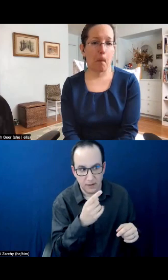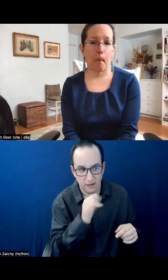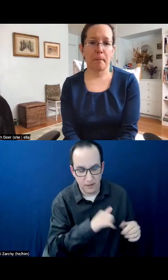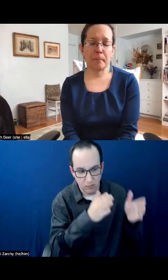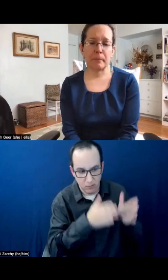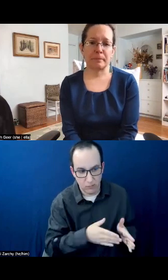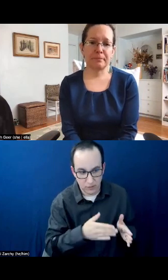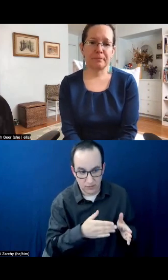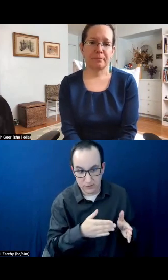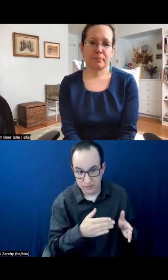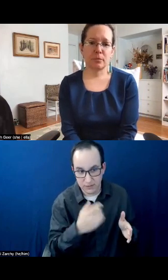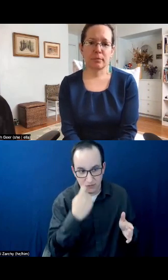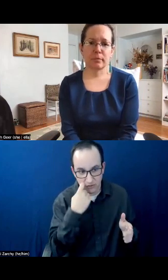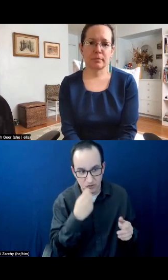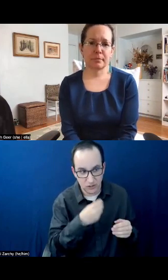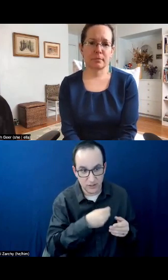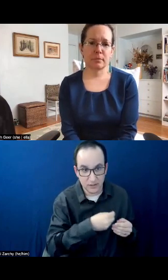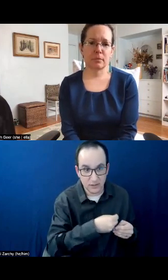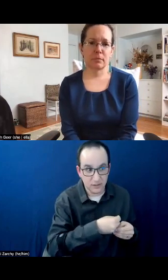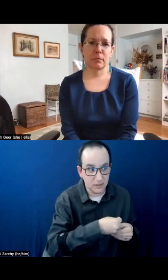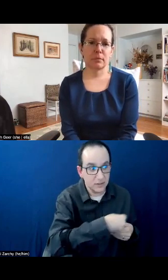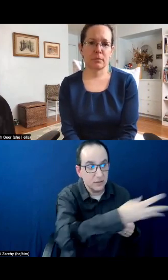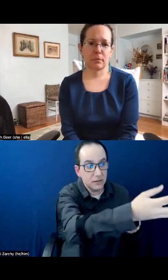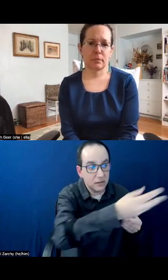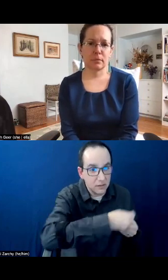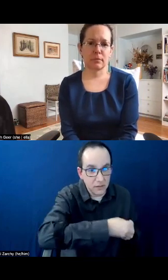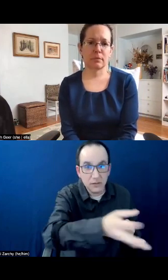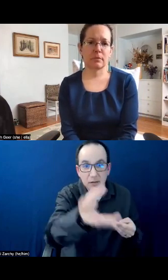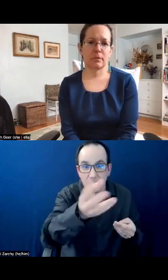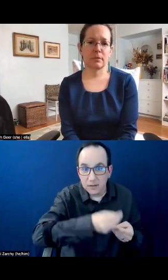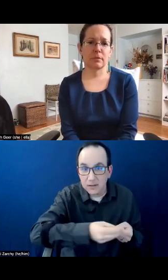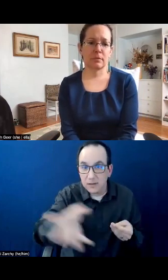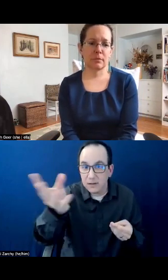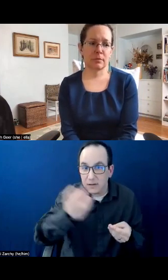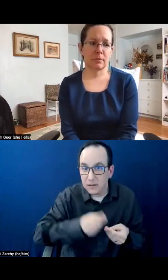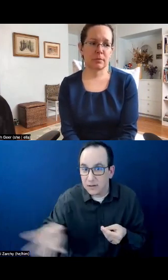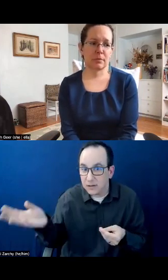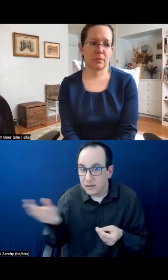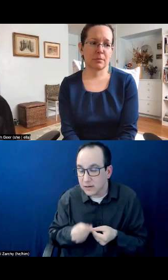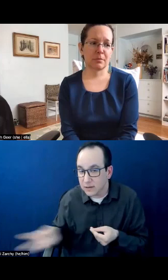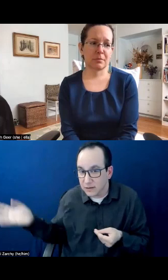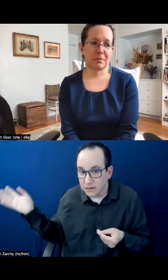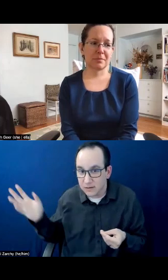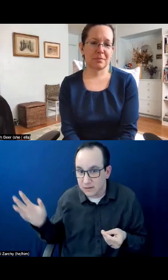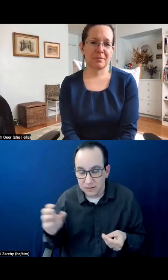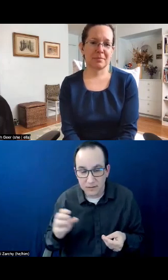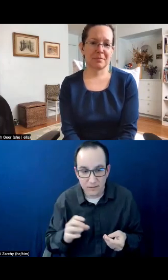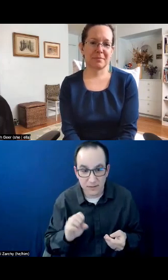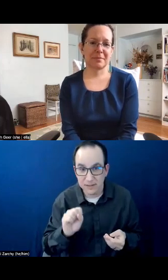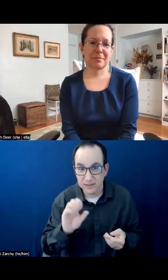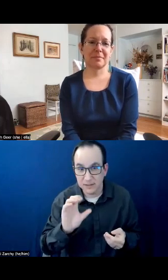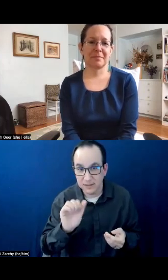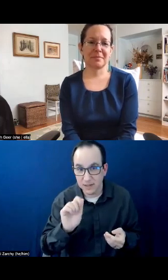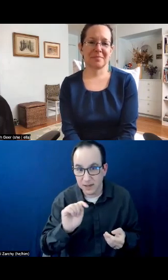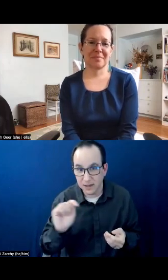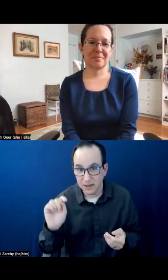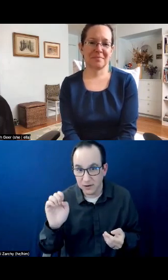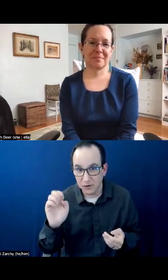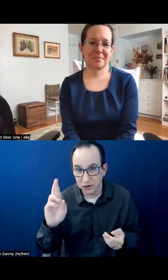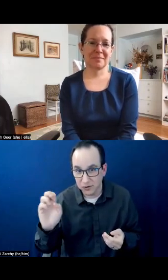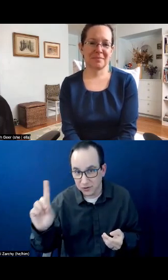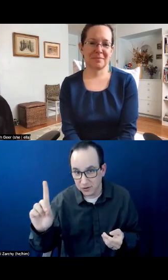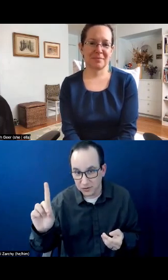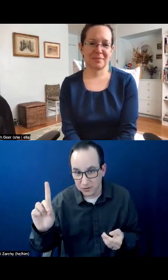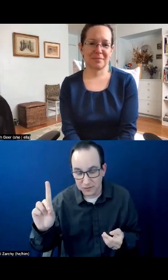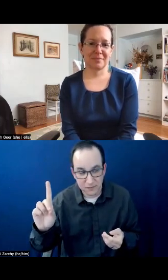And then the orange red things, they had just handed these things out